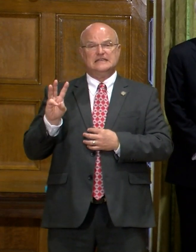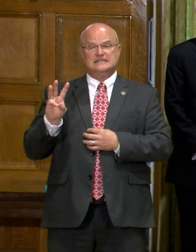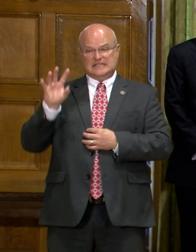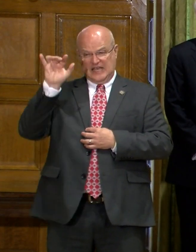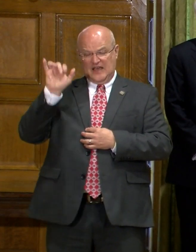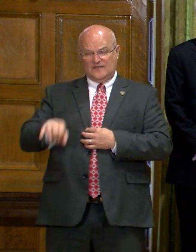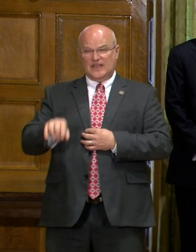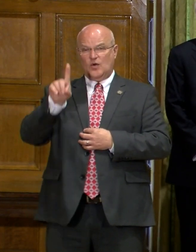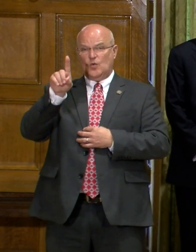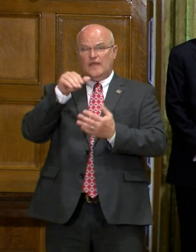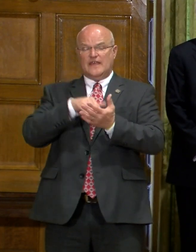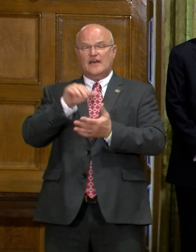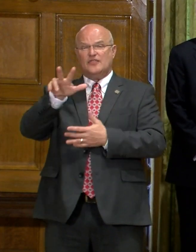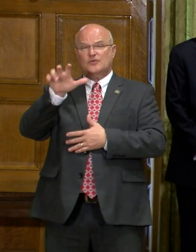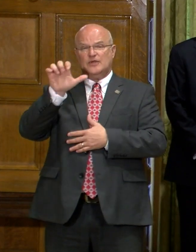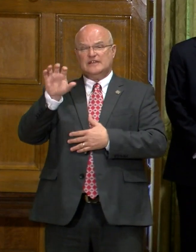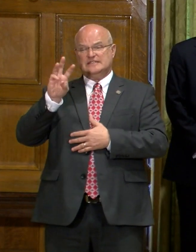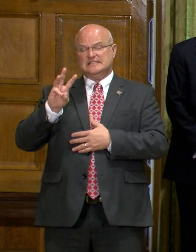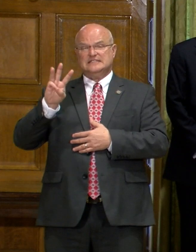Of those,